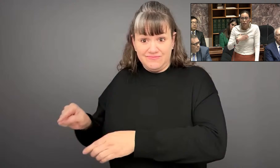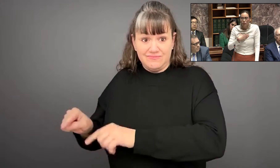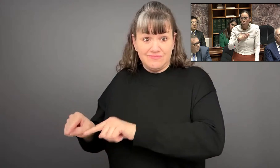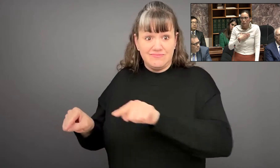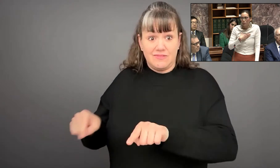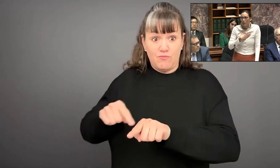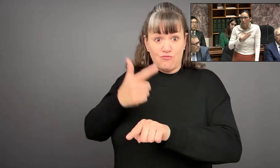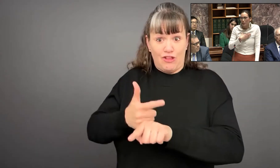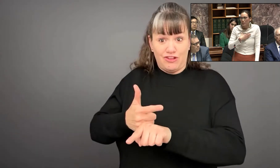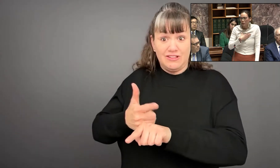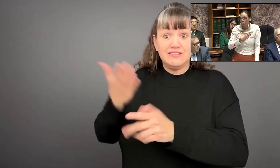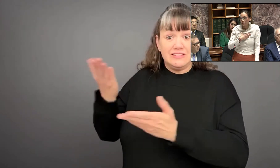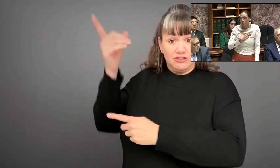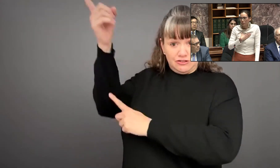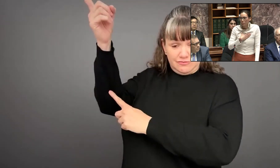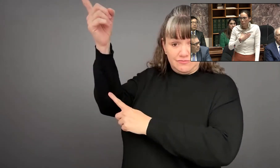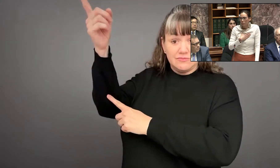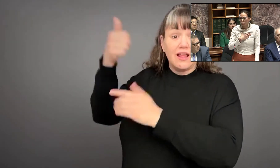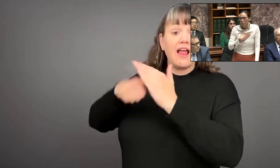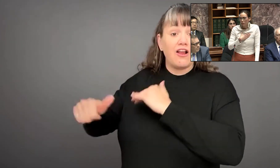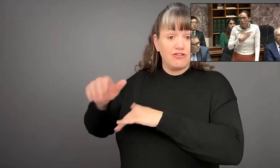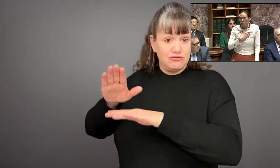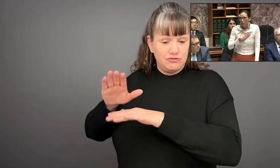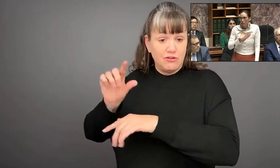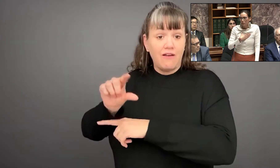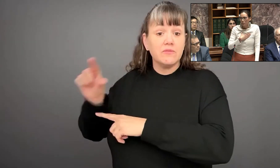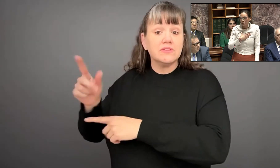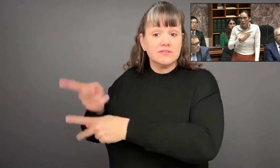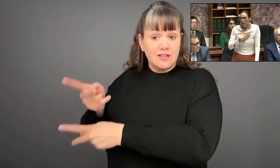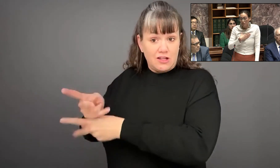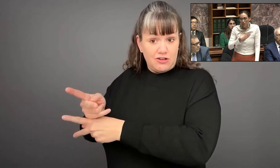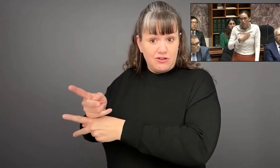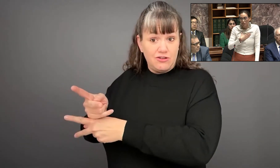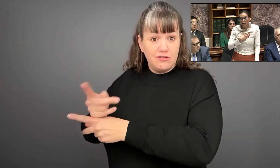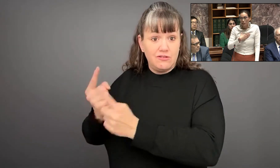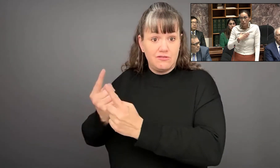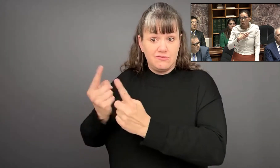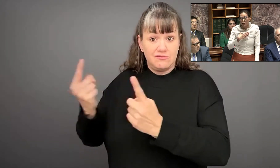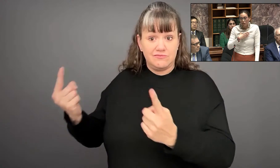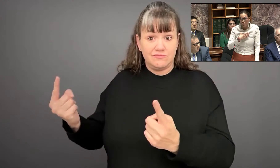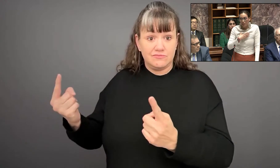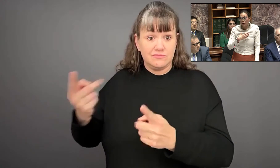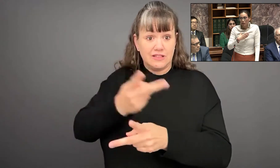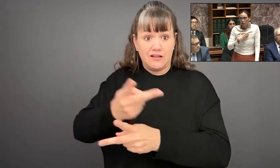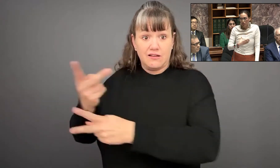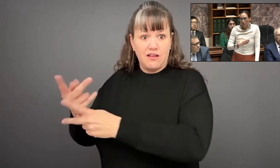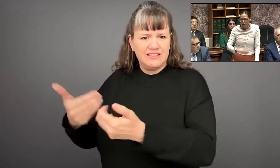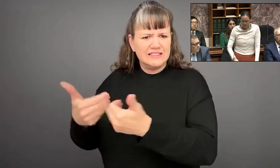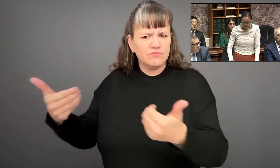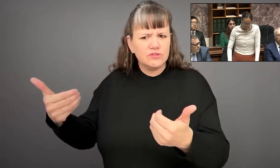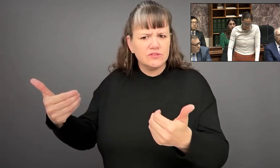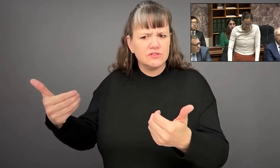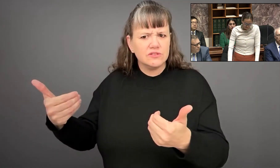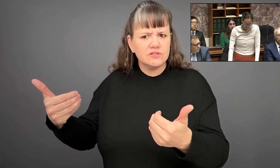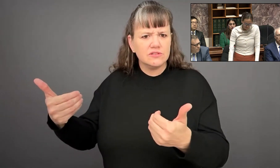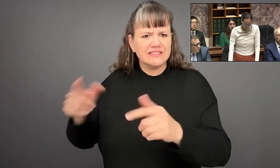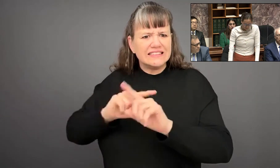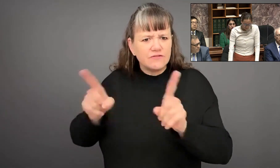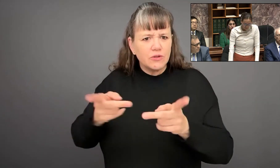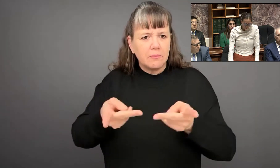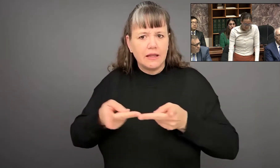weight on his shoulders because of that separation. But they came here today so that they could be heard.